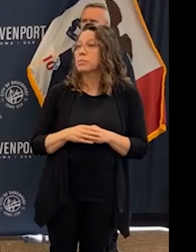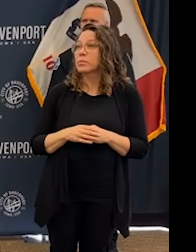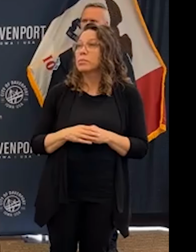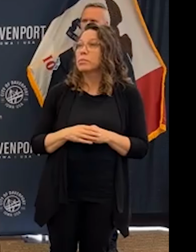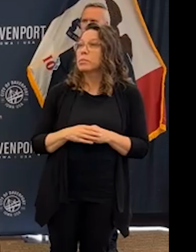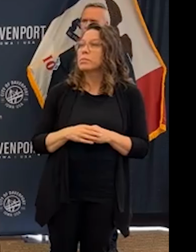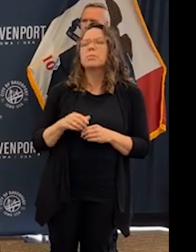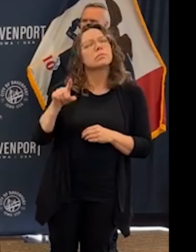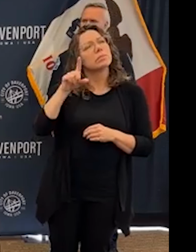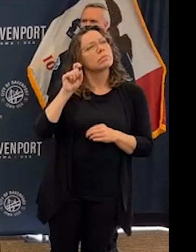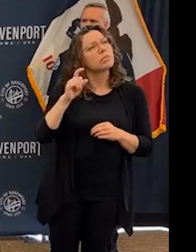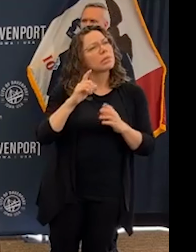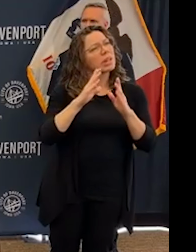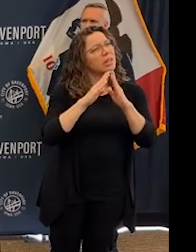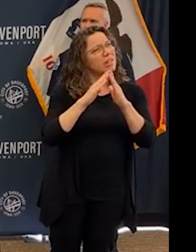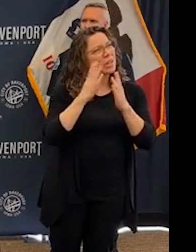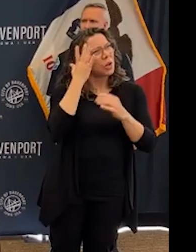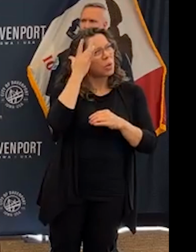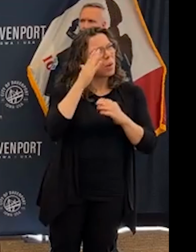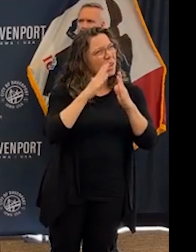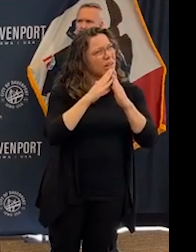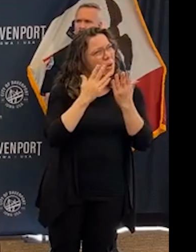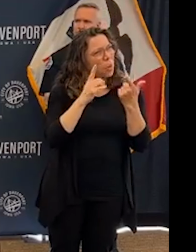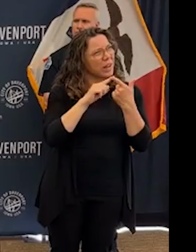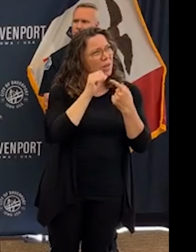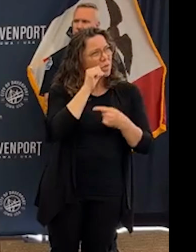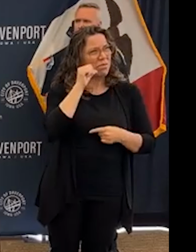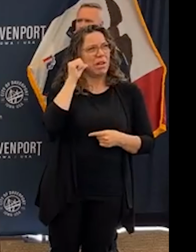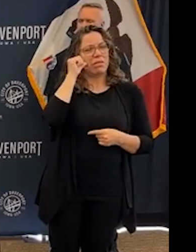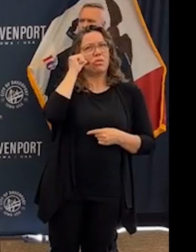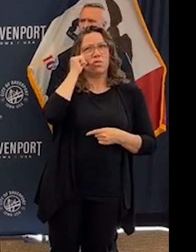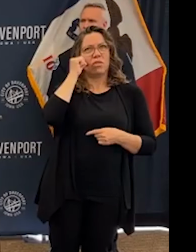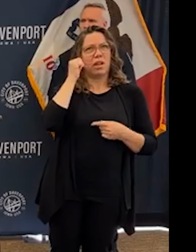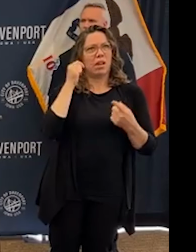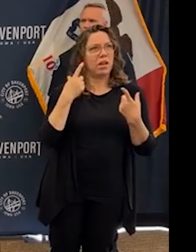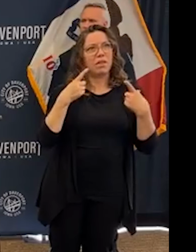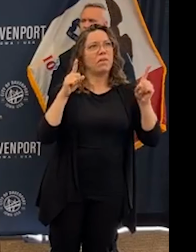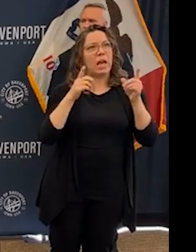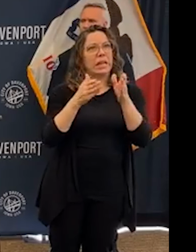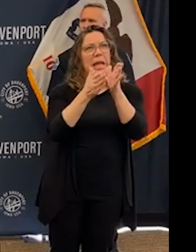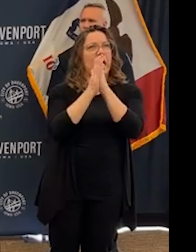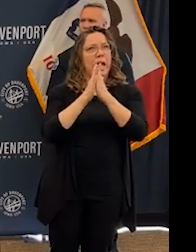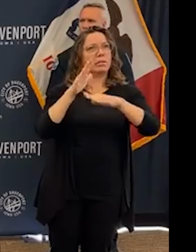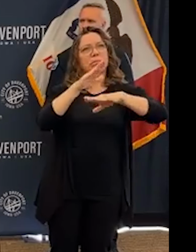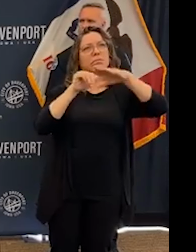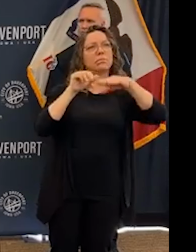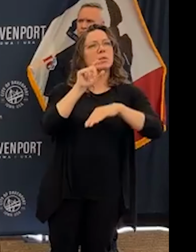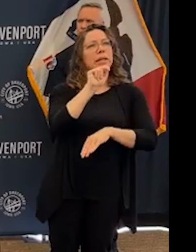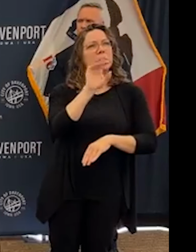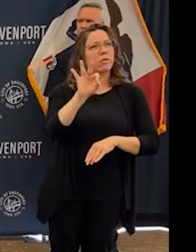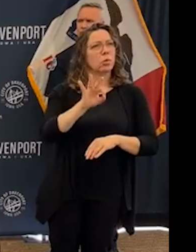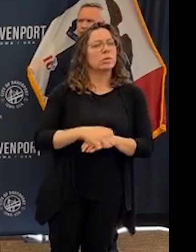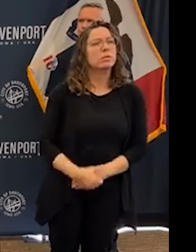Why did the city wait until yesterday to activate this task force?